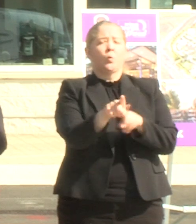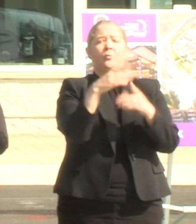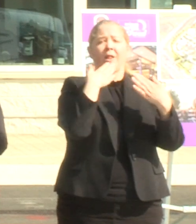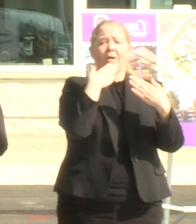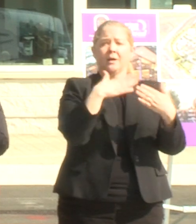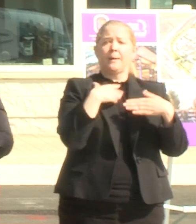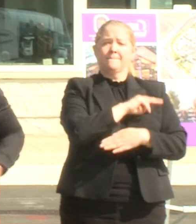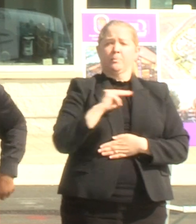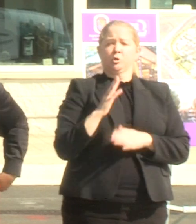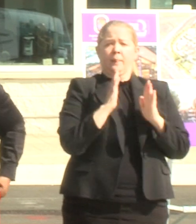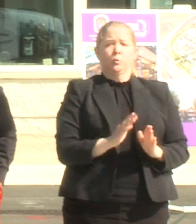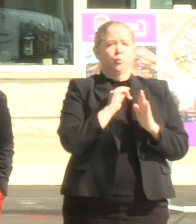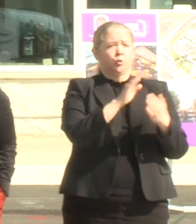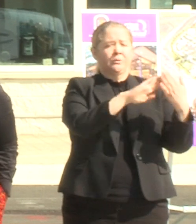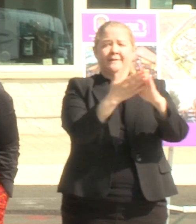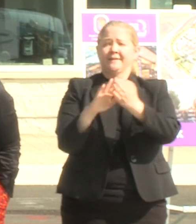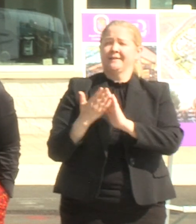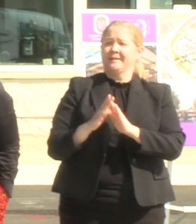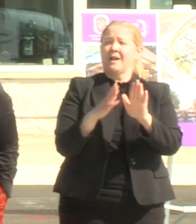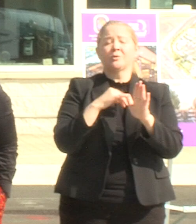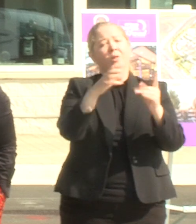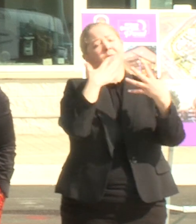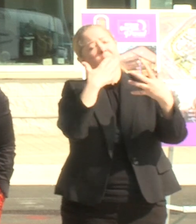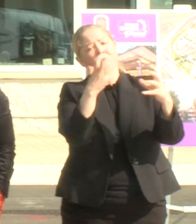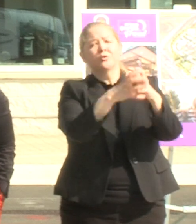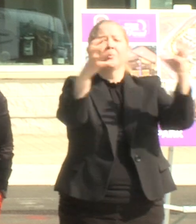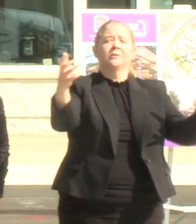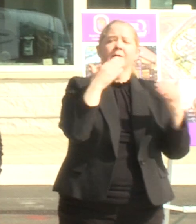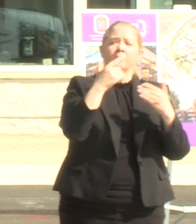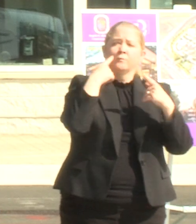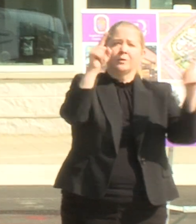and you know thanks so much and again look the best is yet to come so thank you all for coming